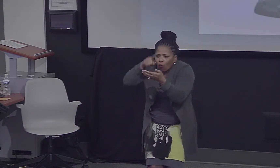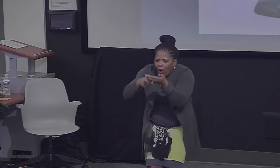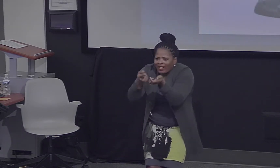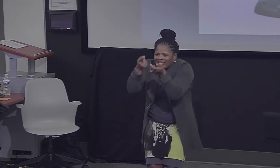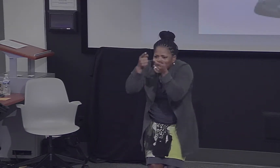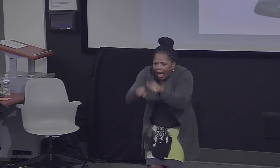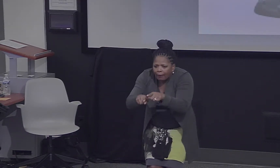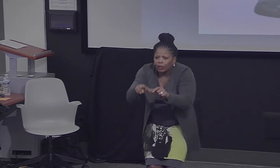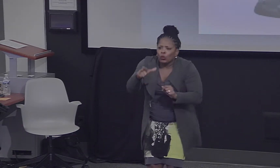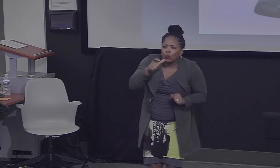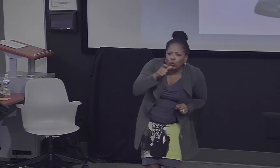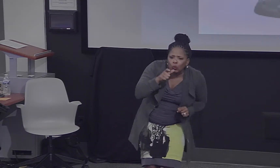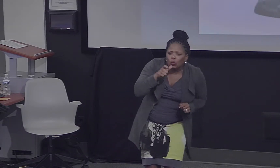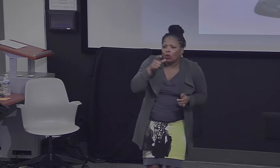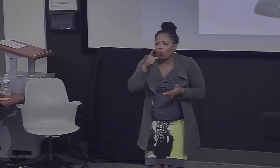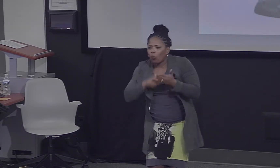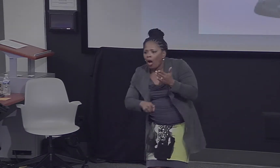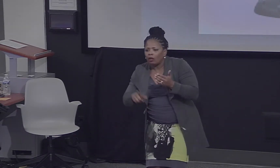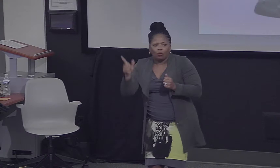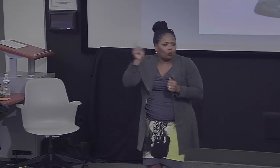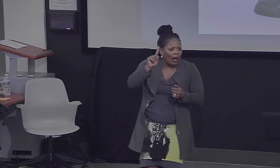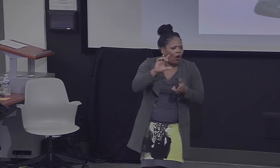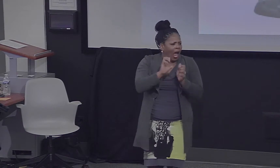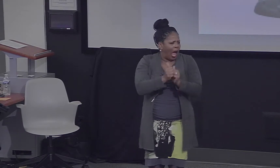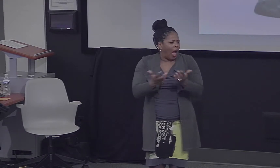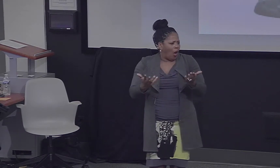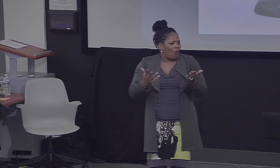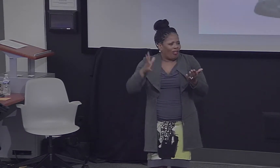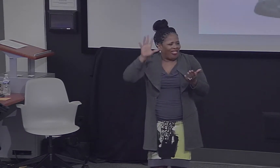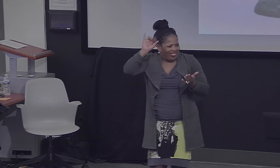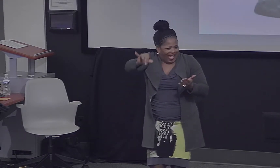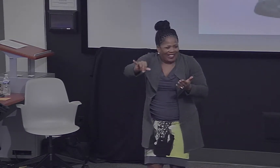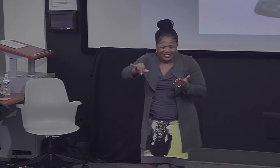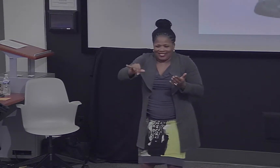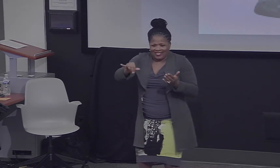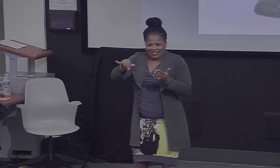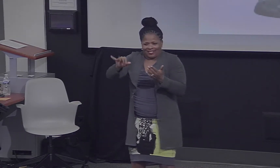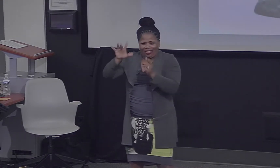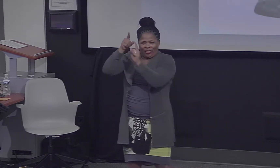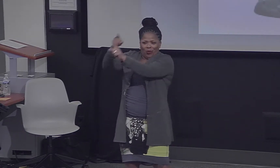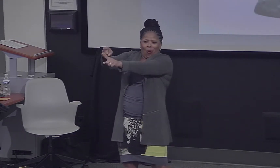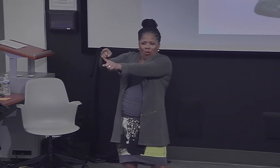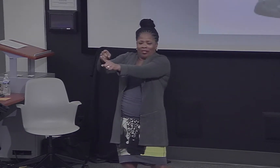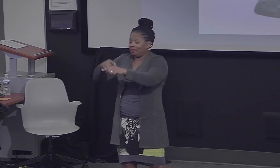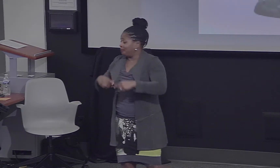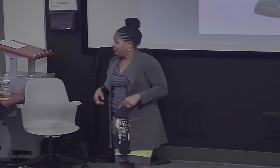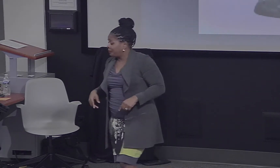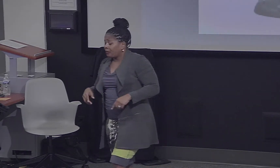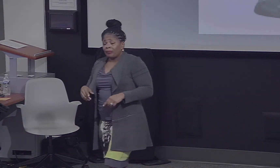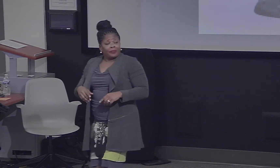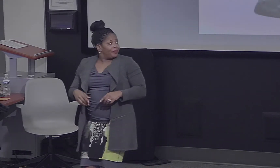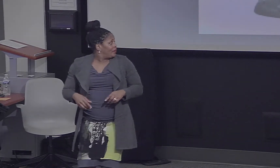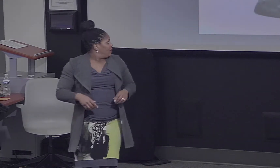cleaner. But it's taking that extra time, looking on a deeper level, taking it apart. That was my goal.